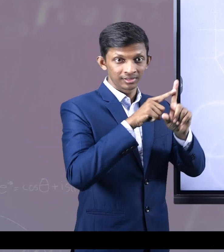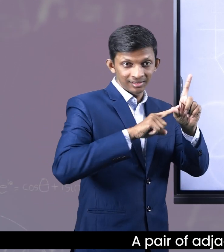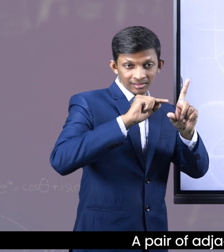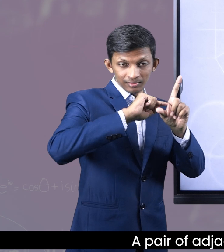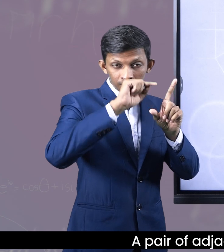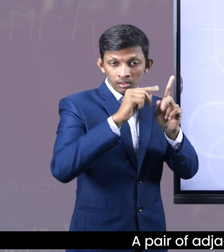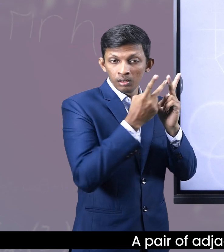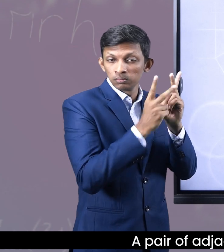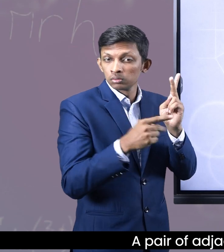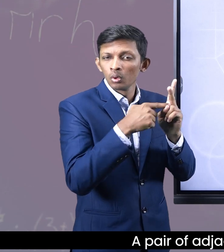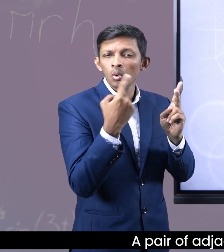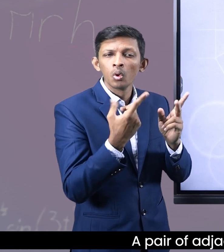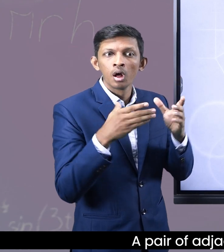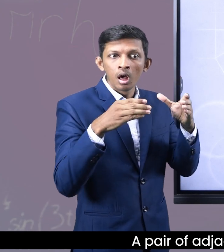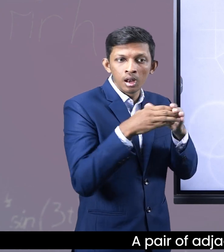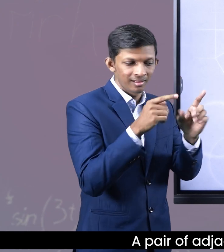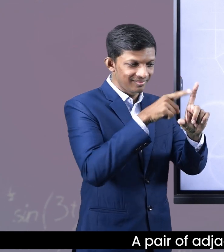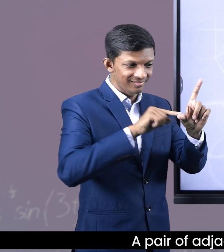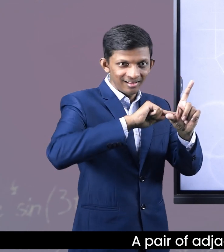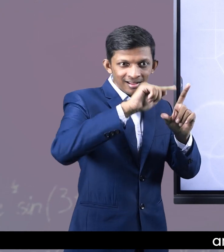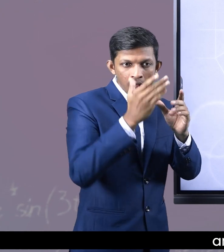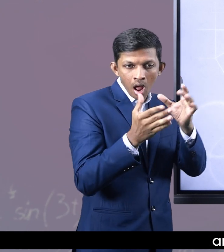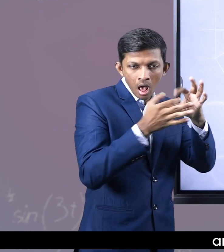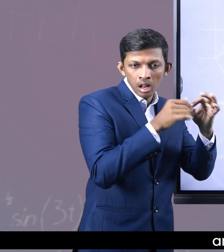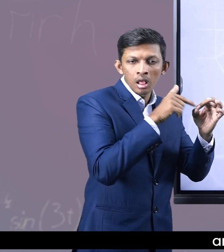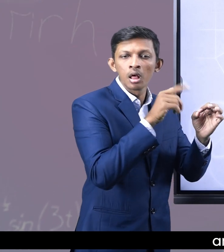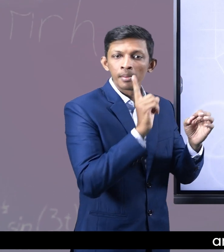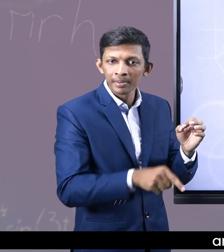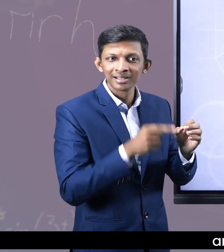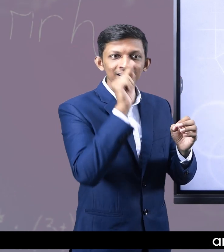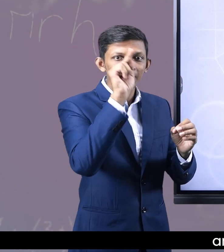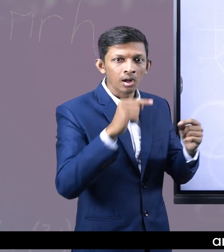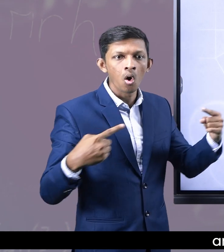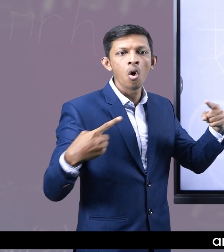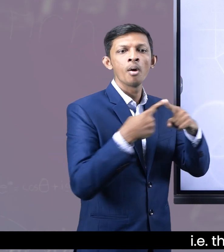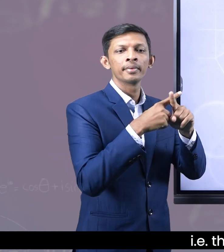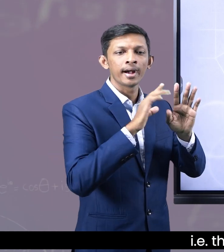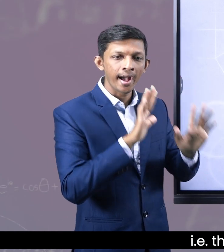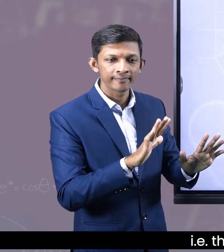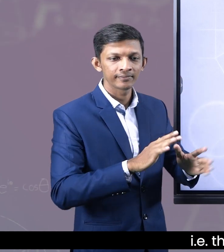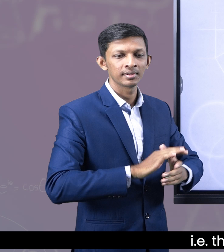A pair of adjacent angles whose non-common arm makes a single line, that is, they are the opposite